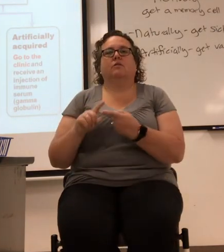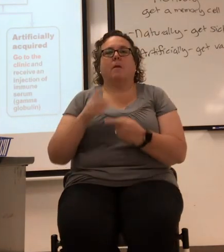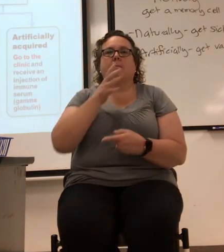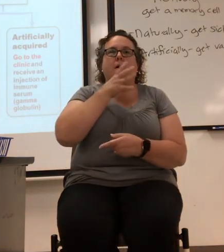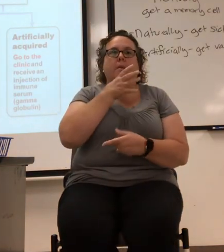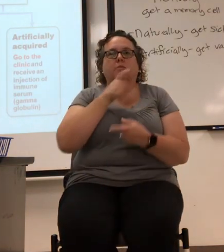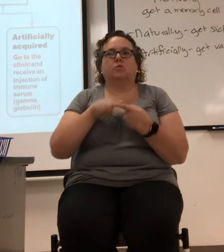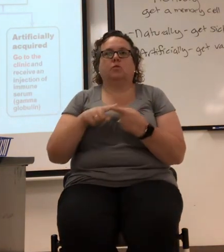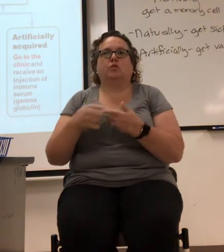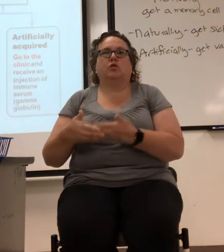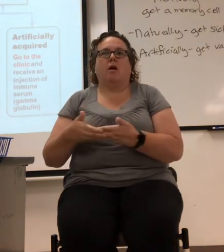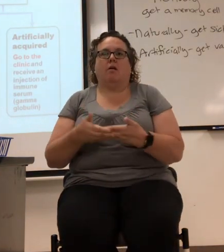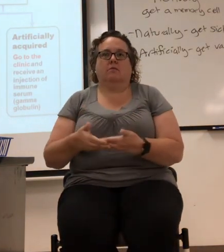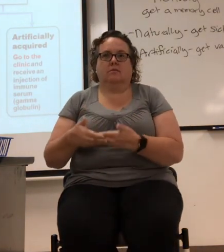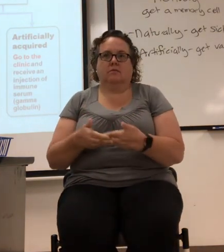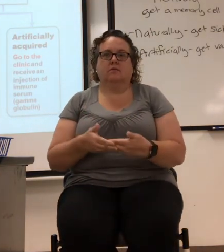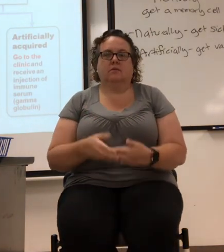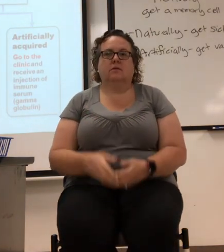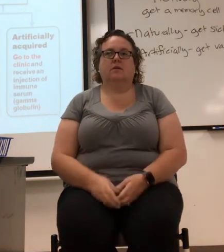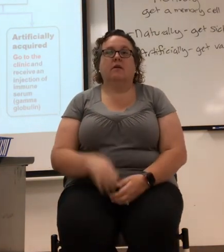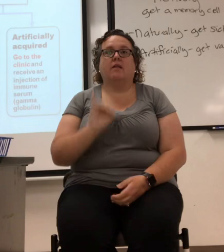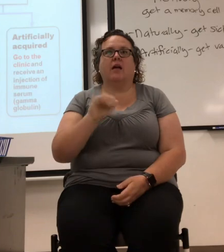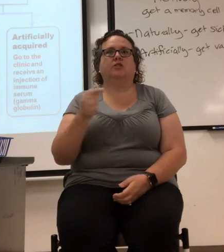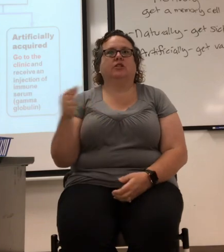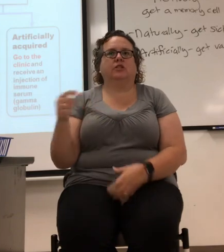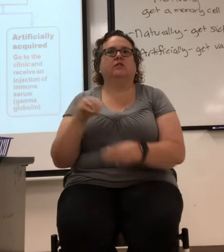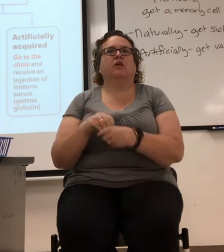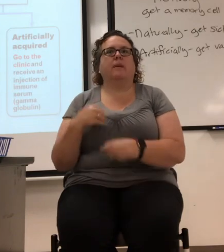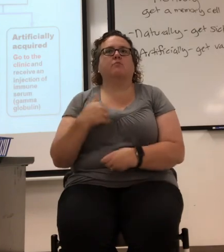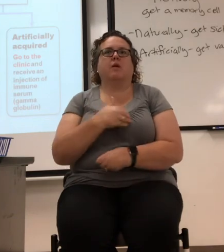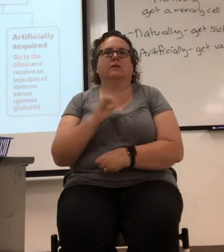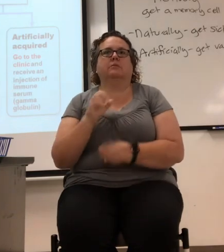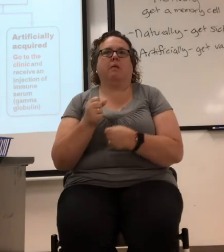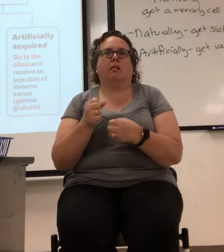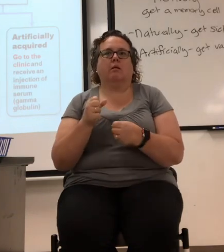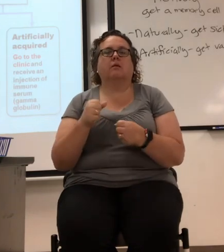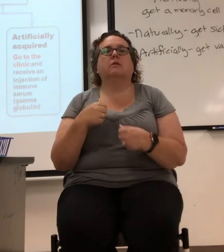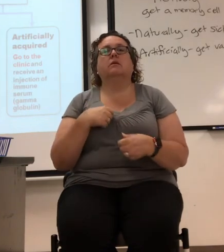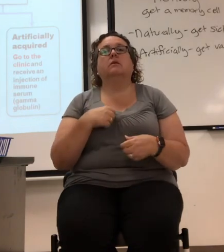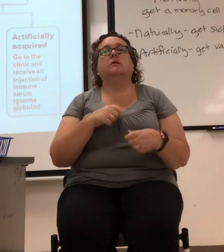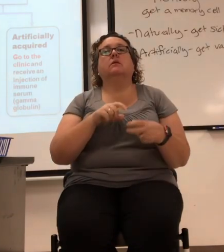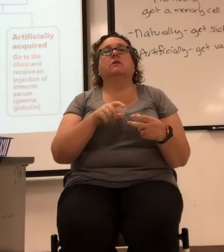IgAs are in the breast milk. Okay, artificially acquired.